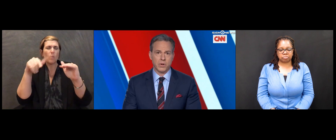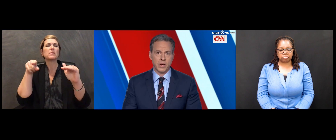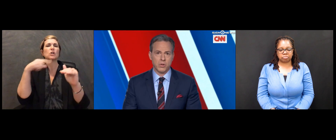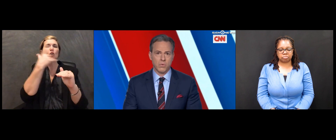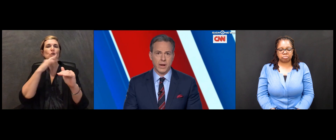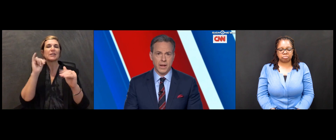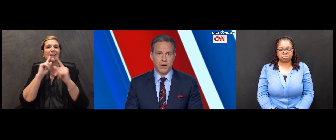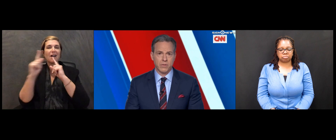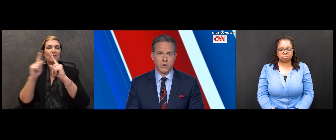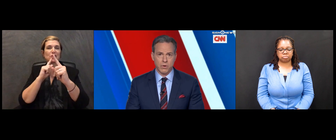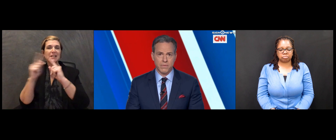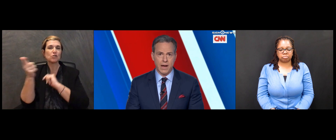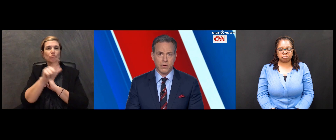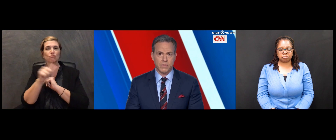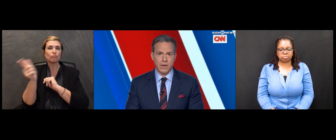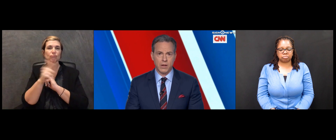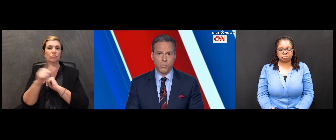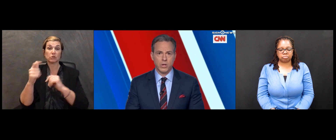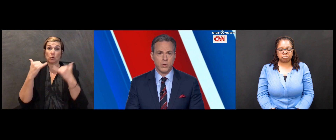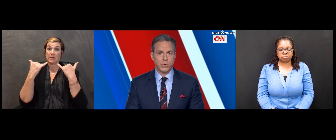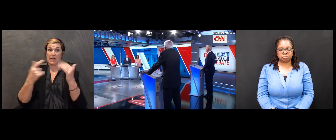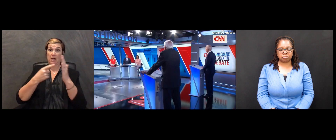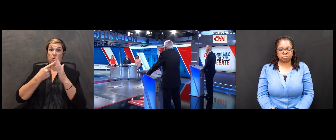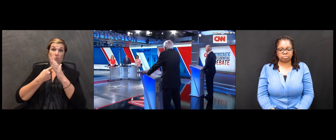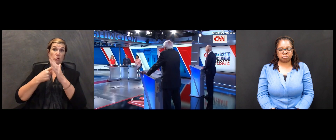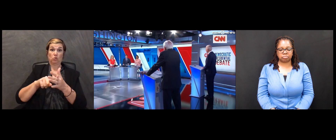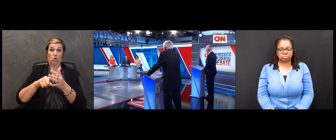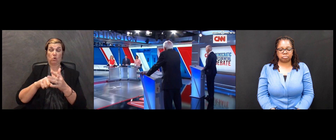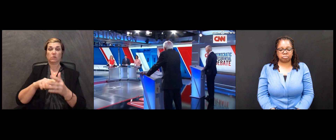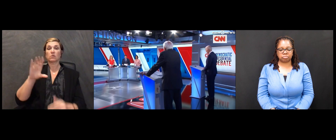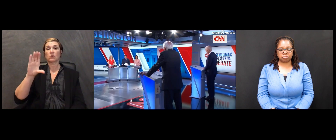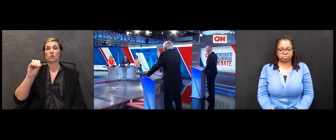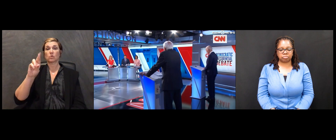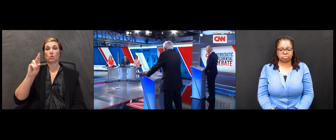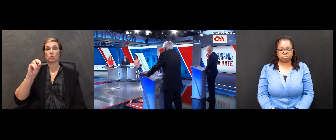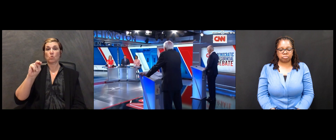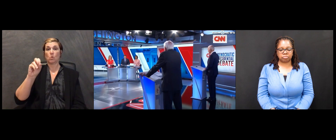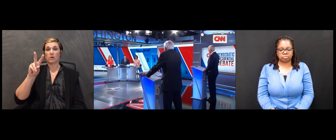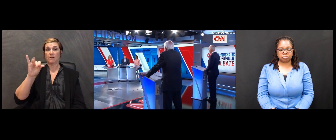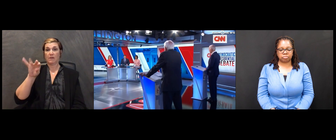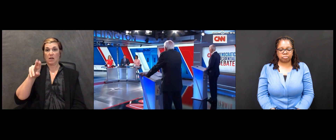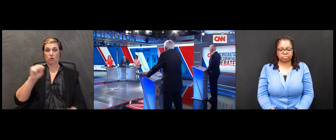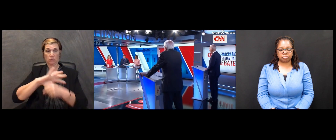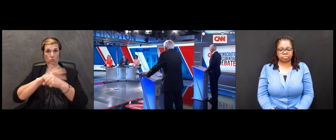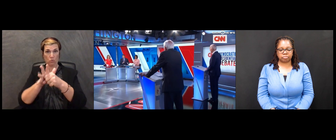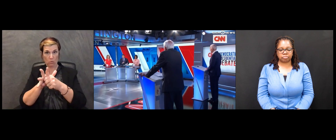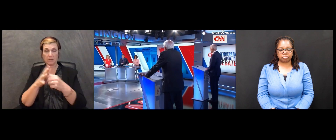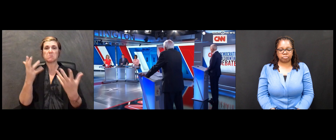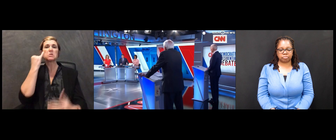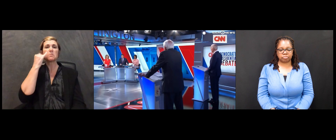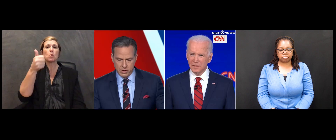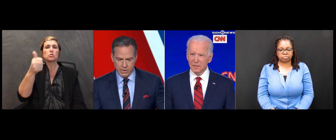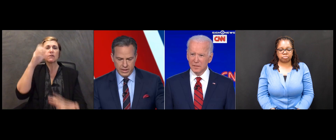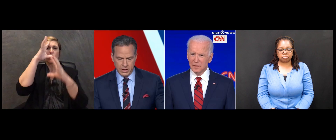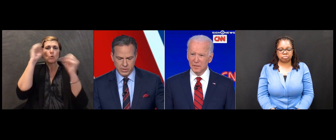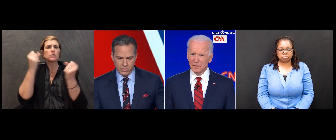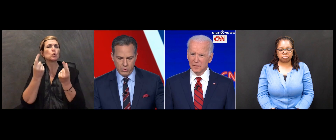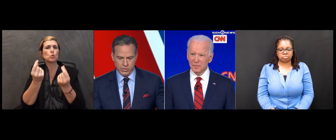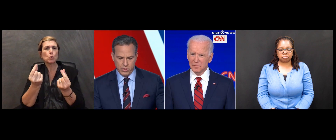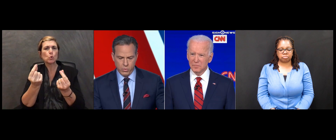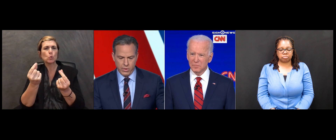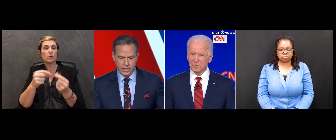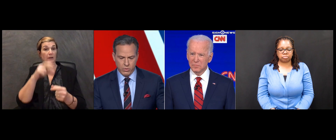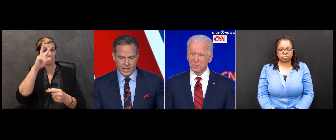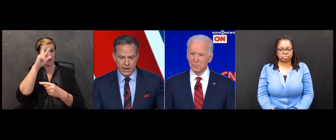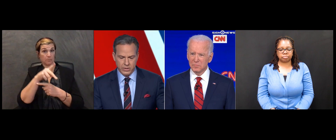most important issue right now, the coronavirus, and what you would do as president in the face of it. Vice President Biden, let me start